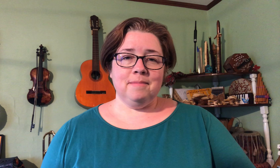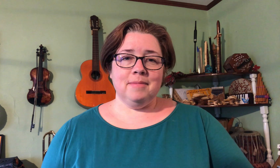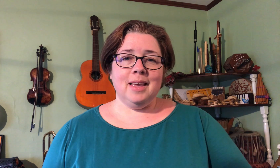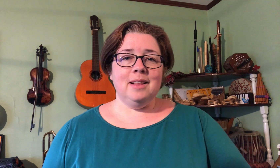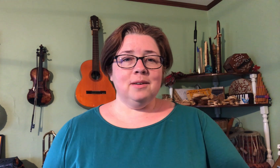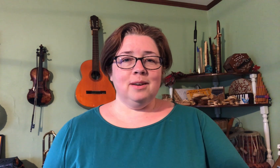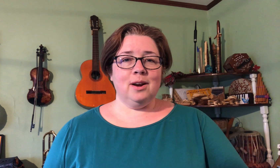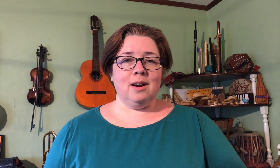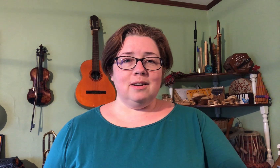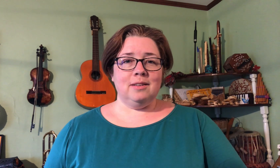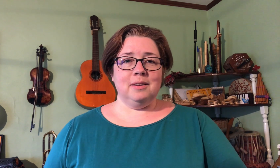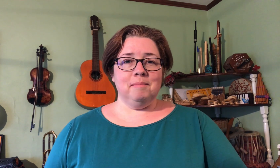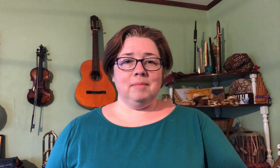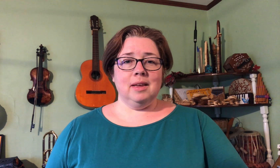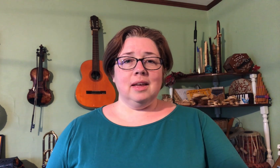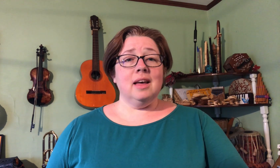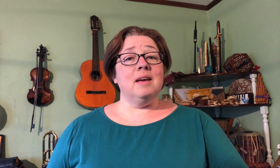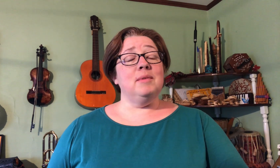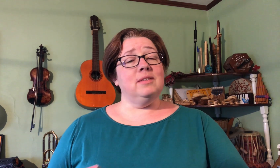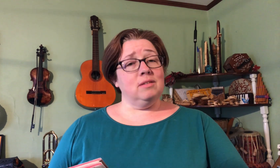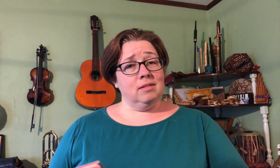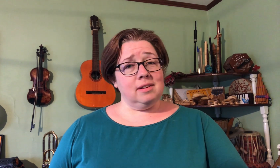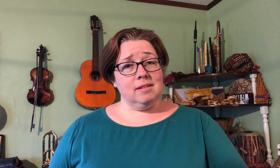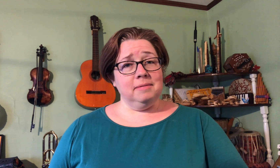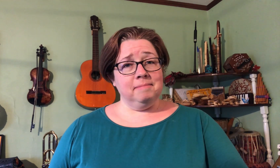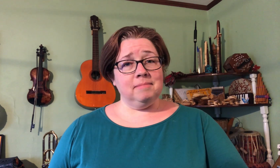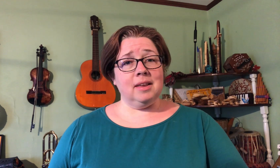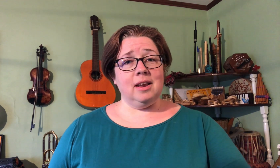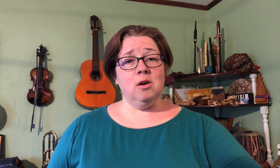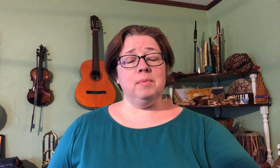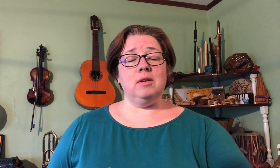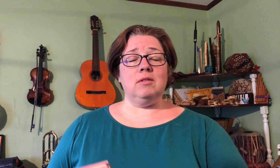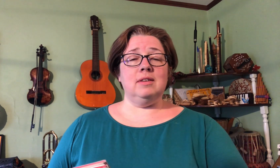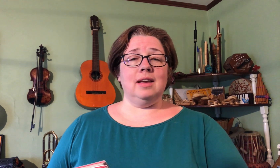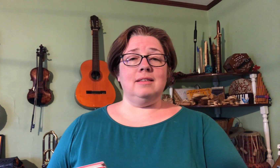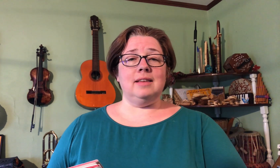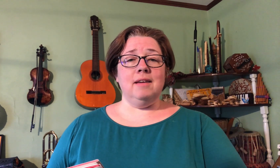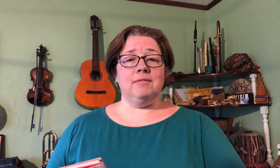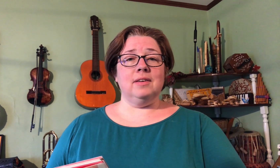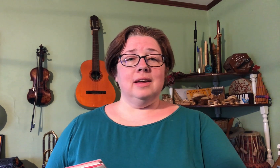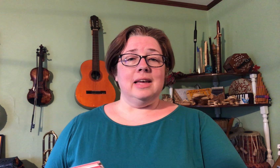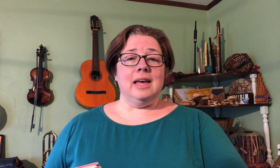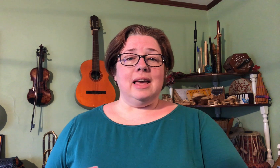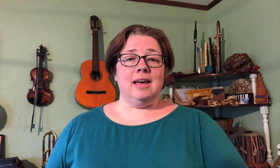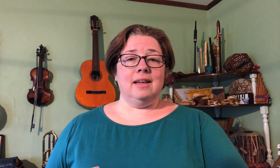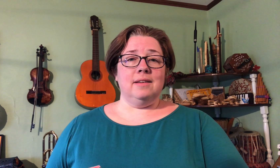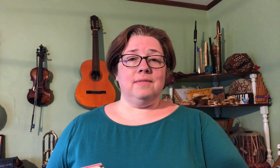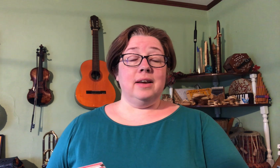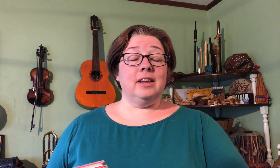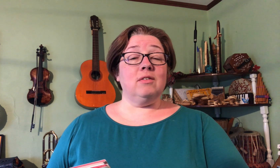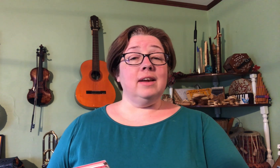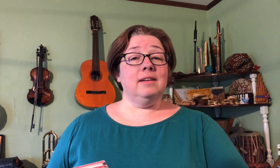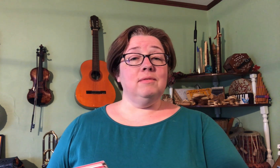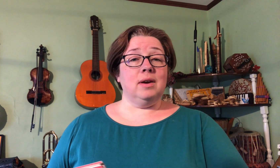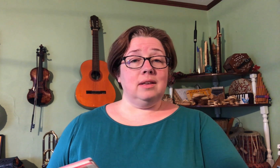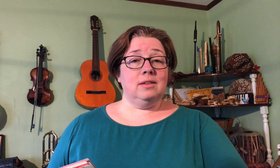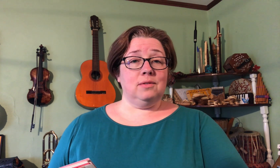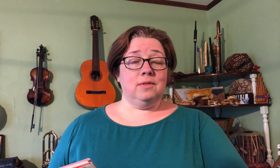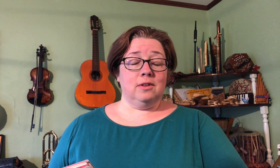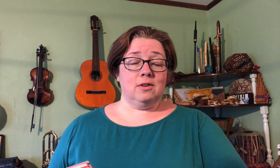Hello, kindergartners. I miss you still, and I hope that you are staying safe and finding creative ways to fill your